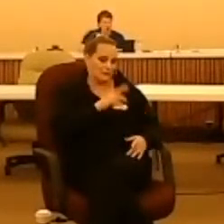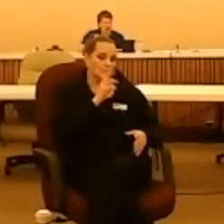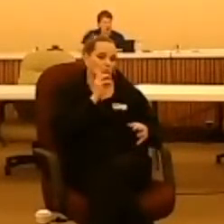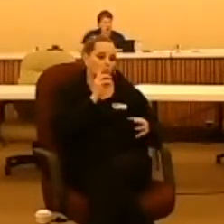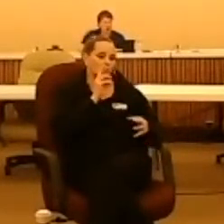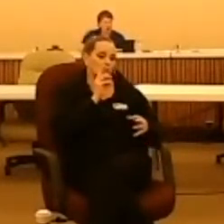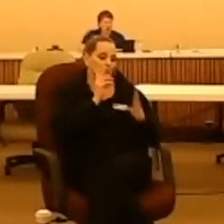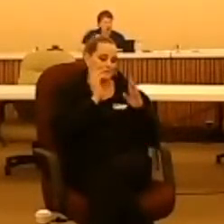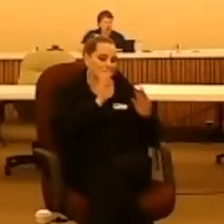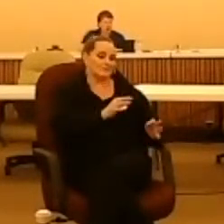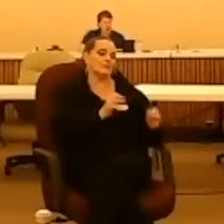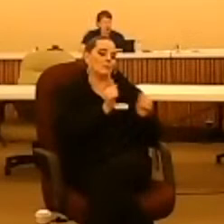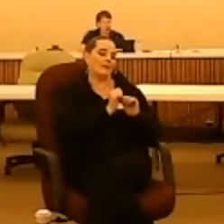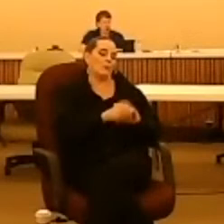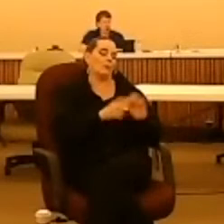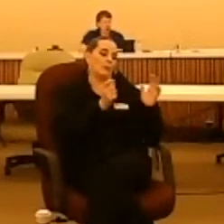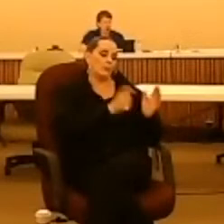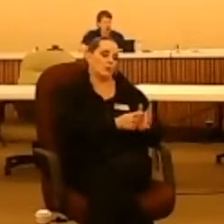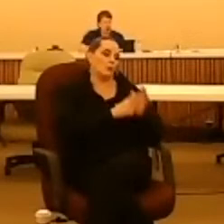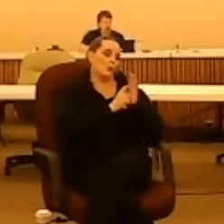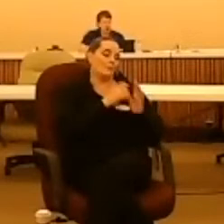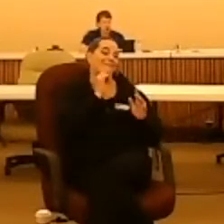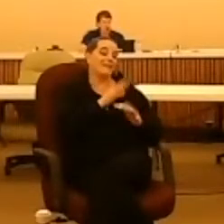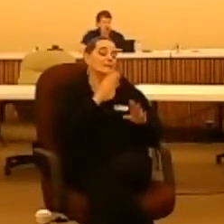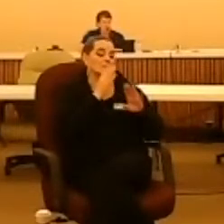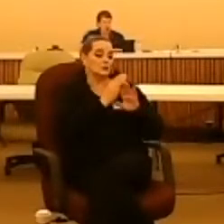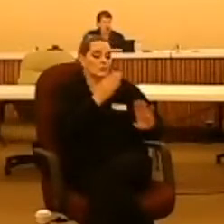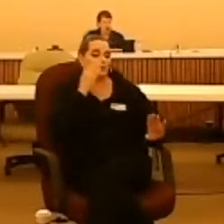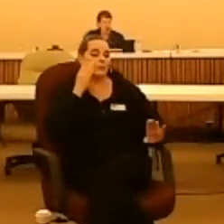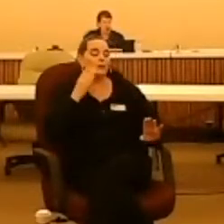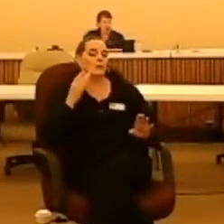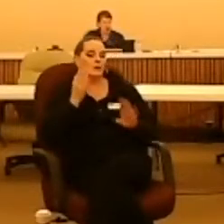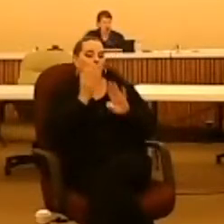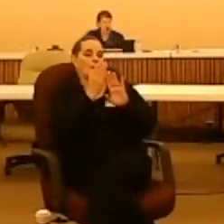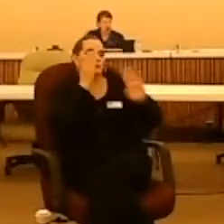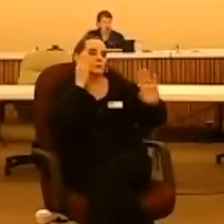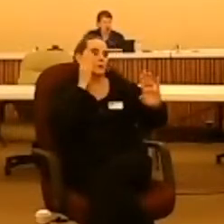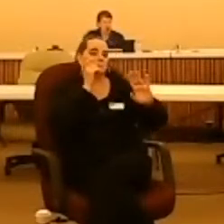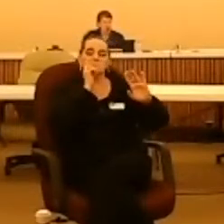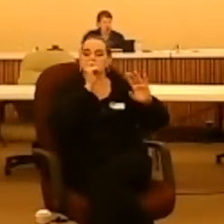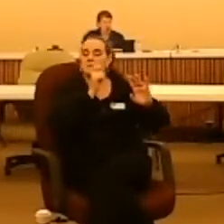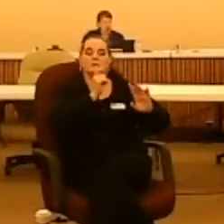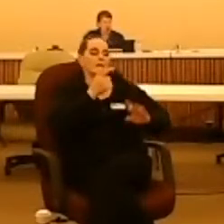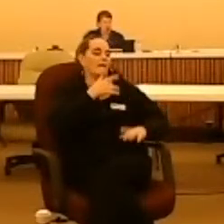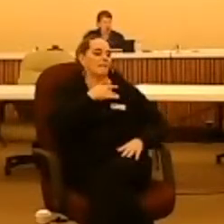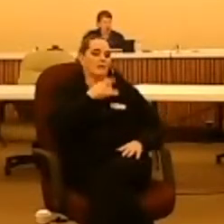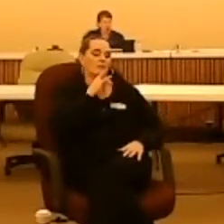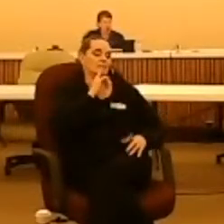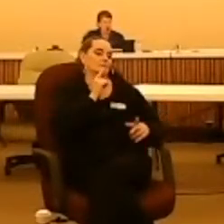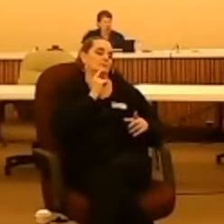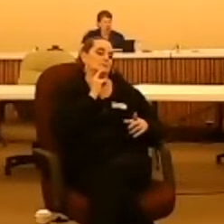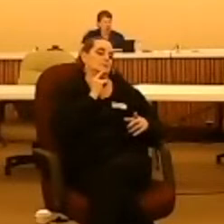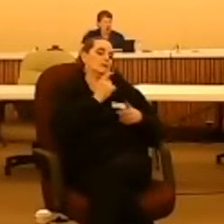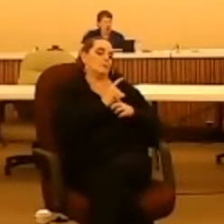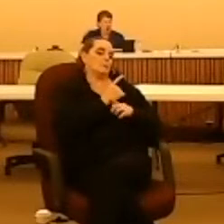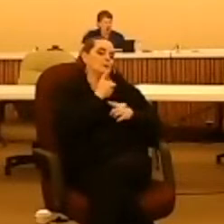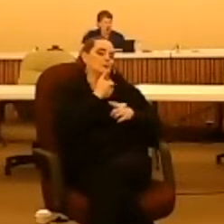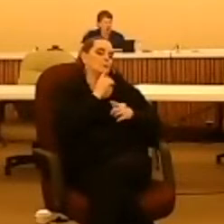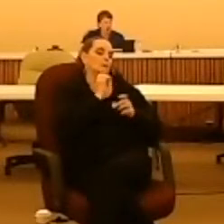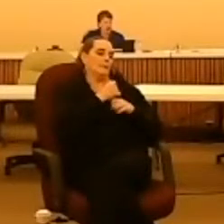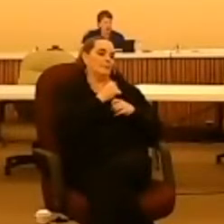determined without the requirement of a shuttle, I do not feel it is appropriate to put a